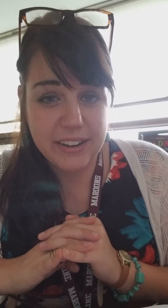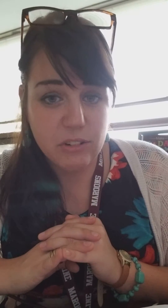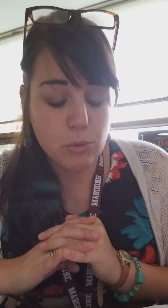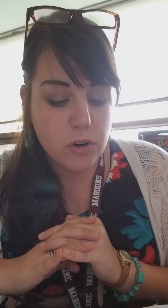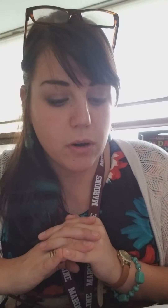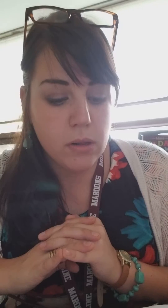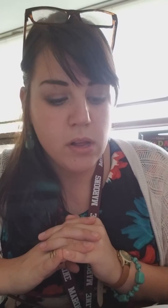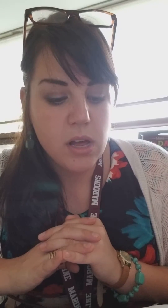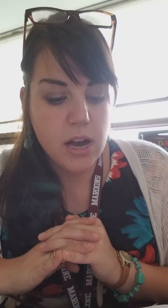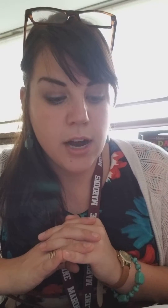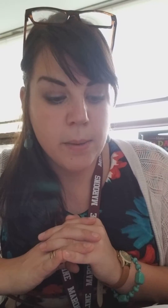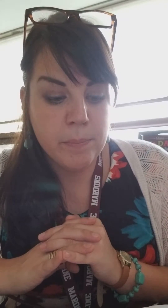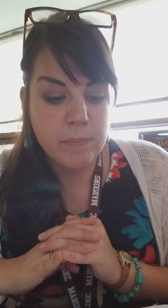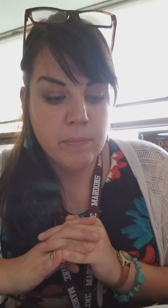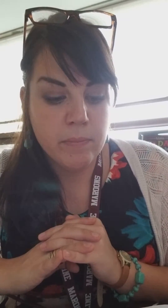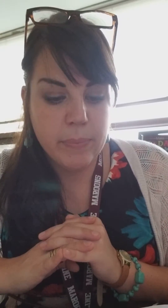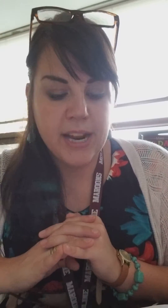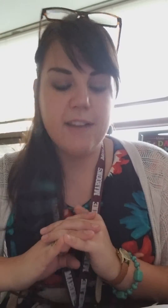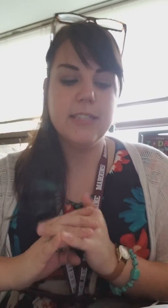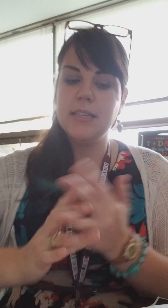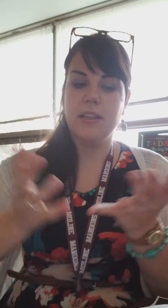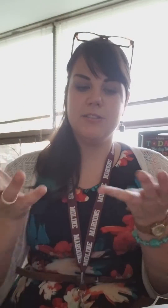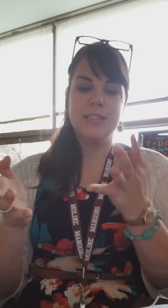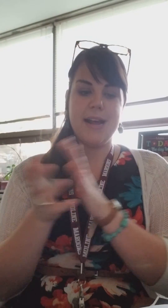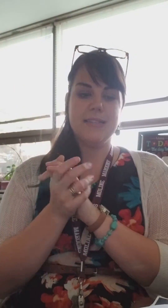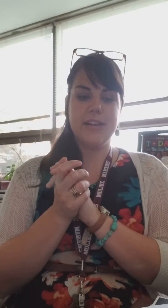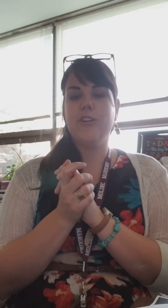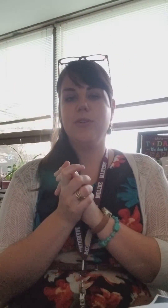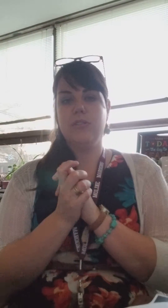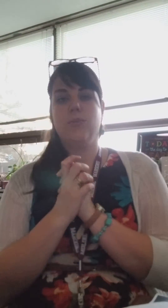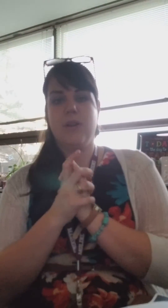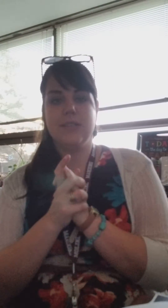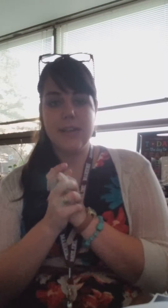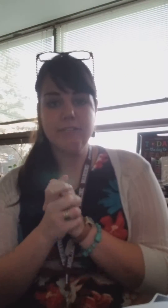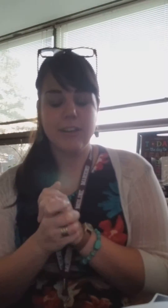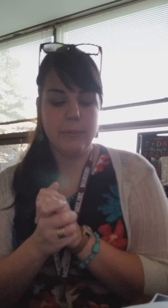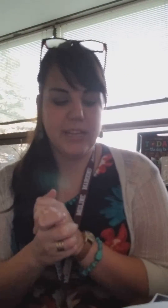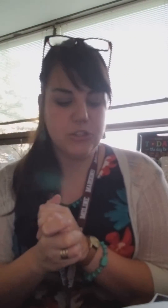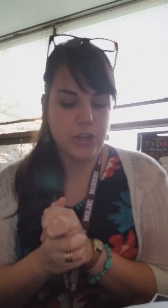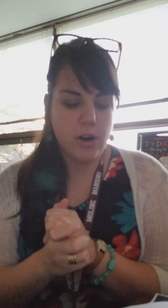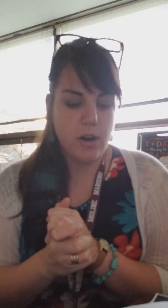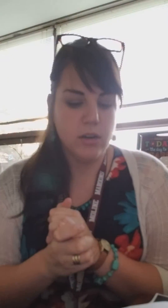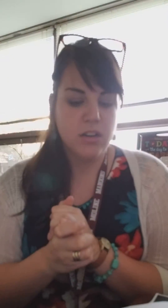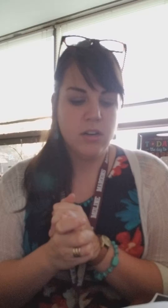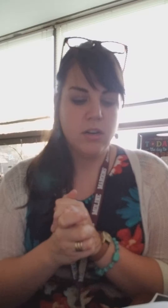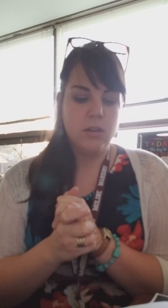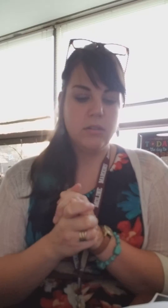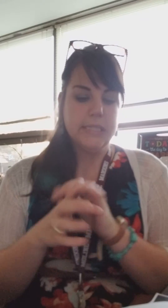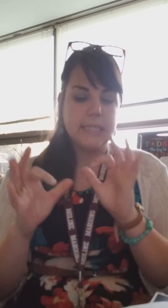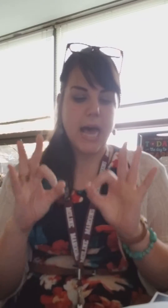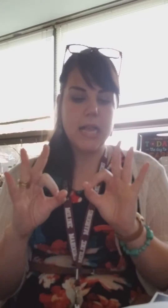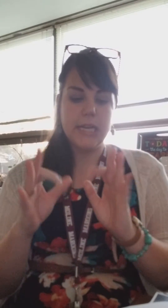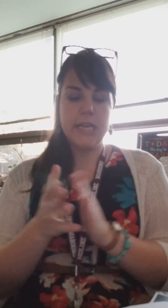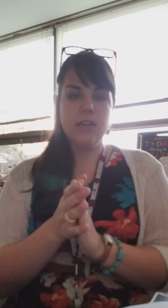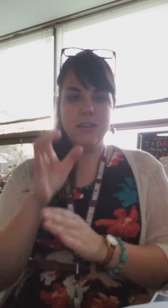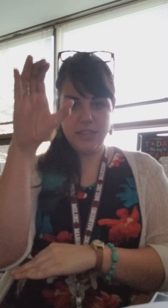give it a whirl. But obviously those signs that you're going to want to definitely make sure are solid is